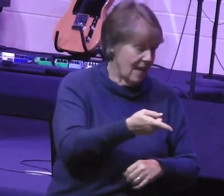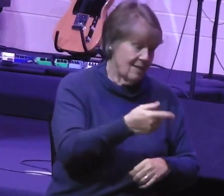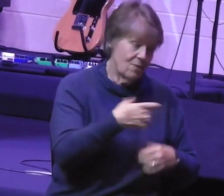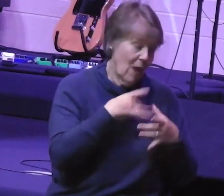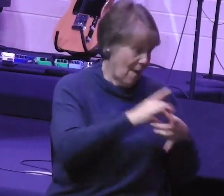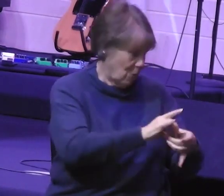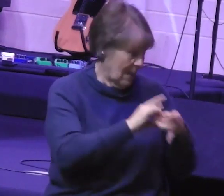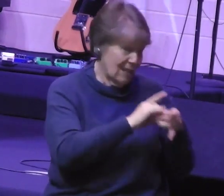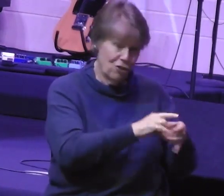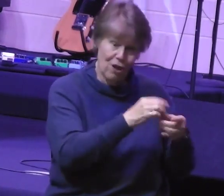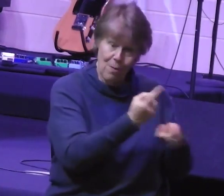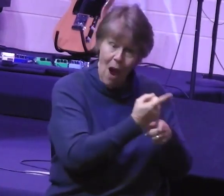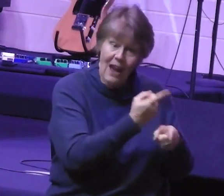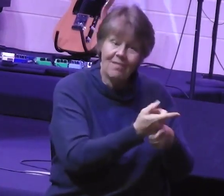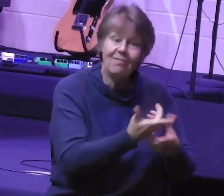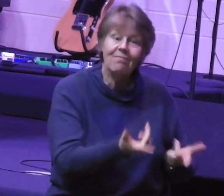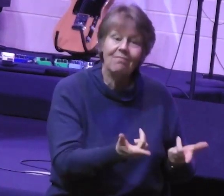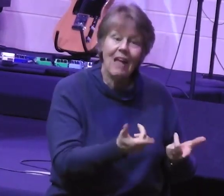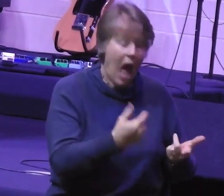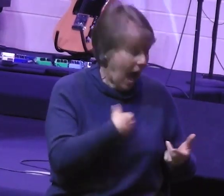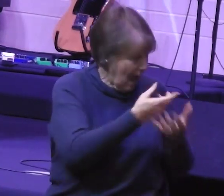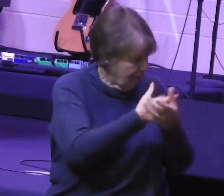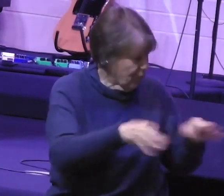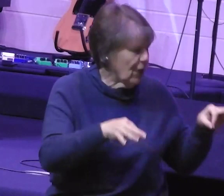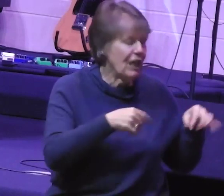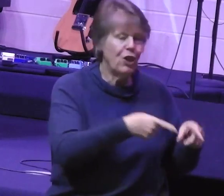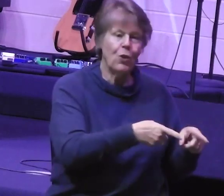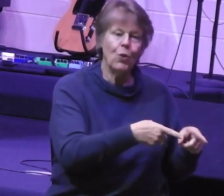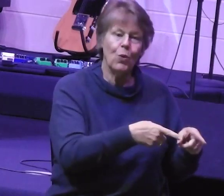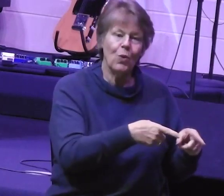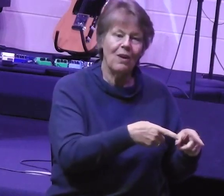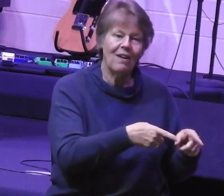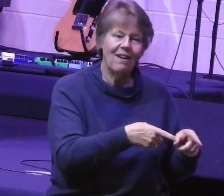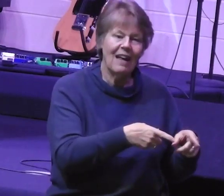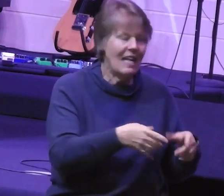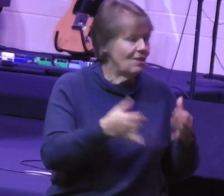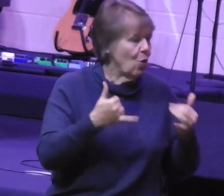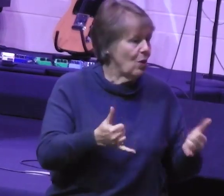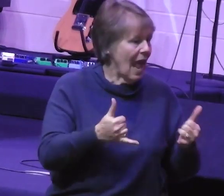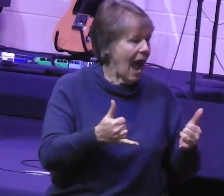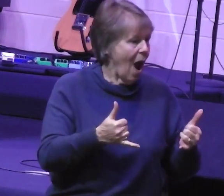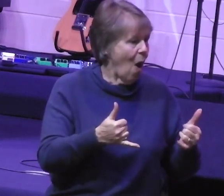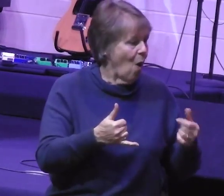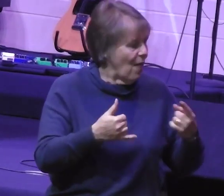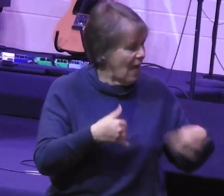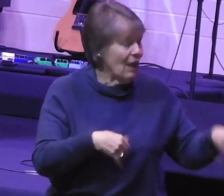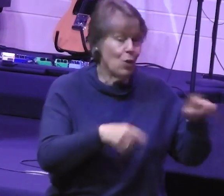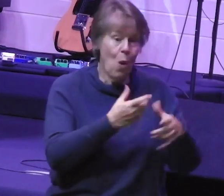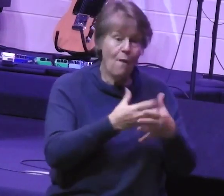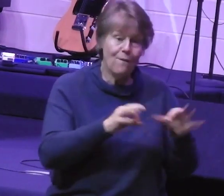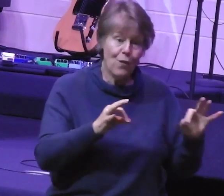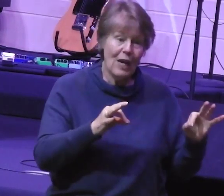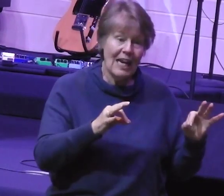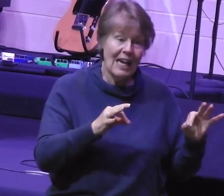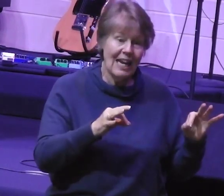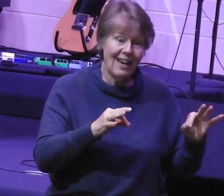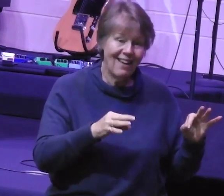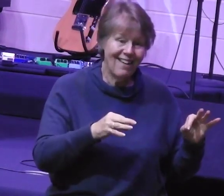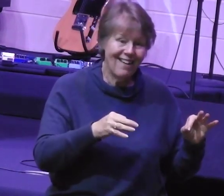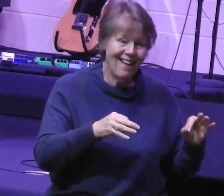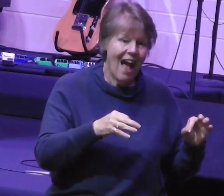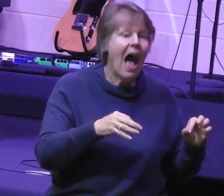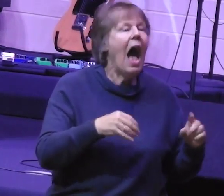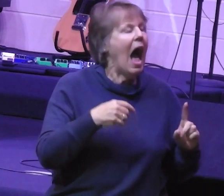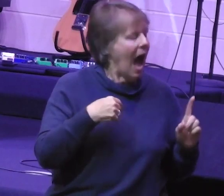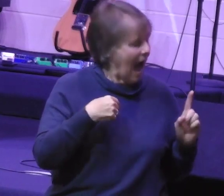was pretty great. This is pretty good, right? We're good. And now that we're free, now that we're here in freedom, I'm going to talk to you about what does it look like